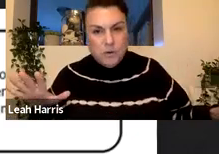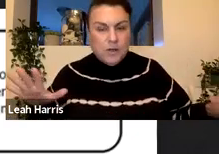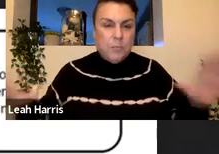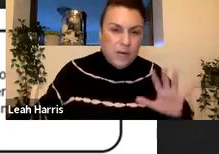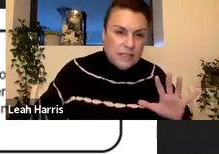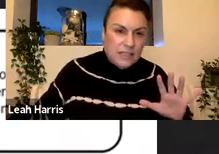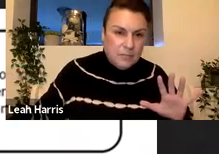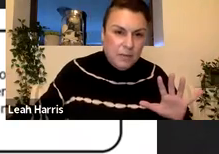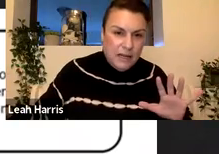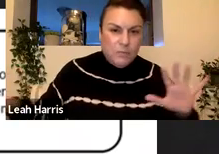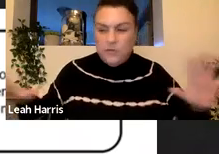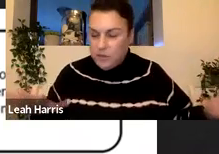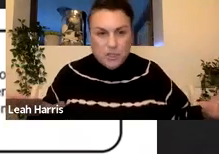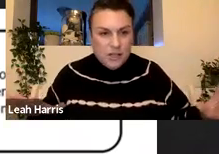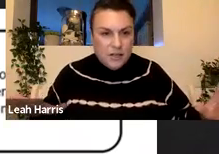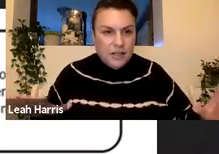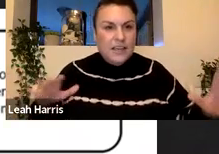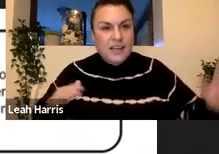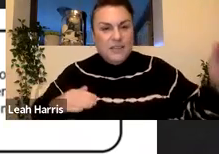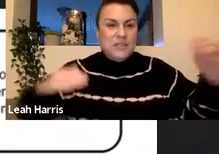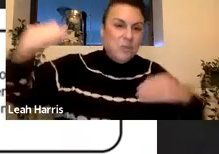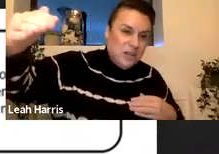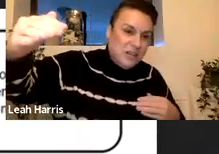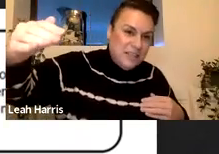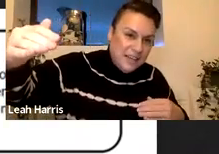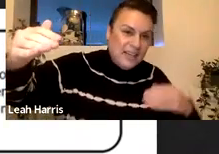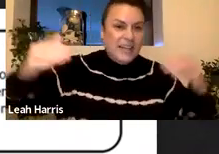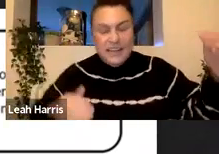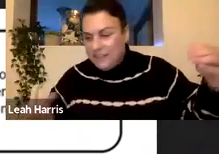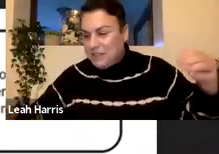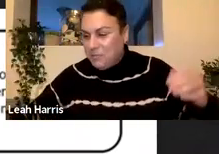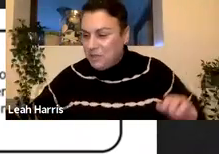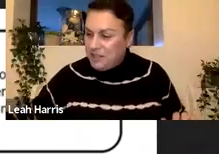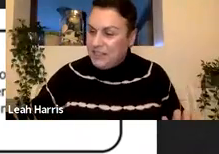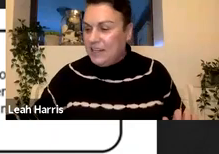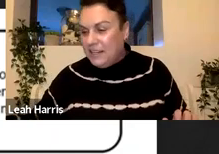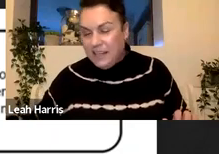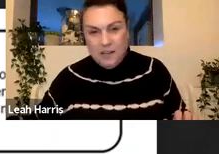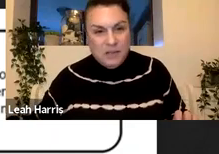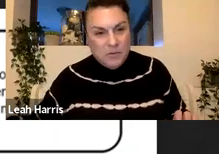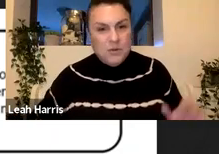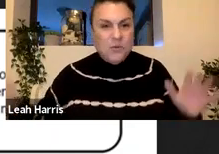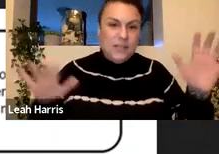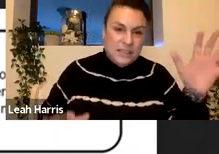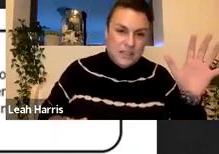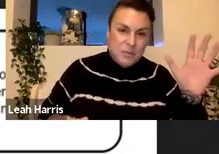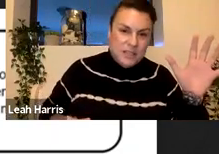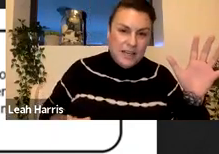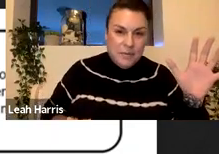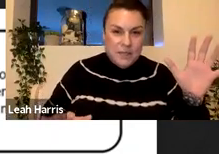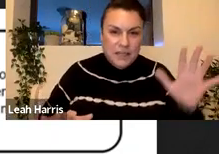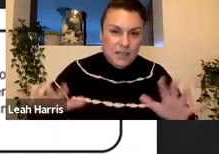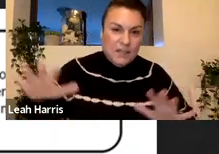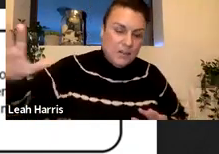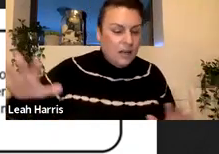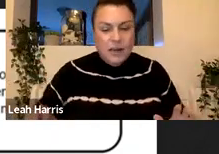framework process map flow chart if someone calls 988 if someone calls 988-911 this is what's